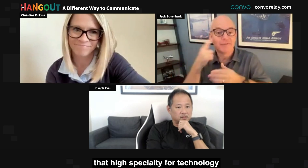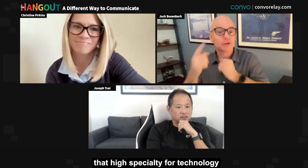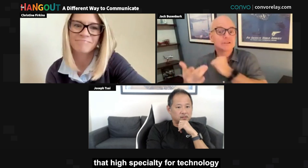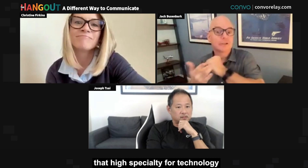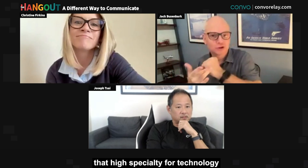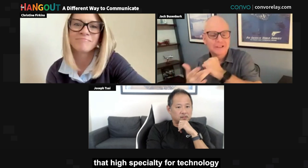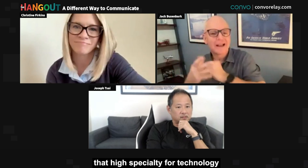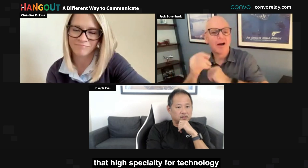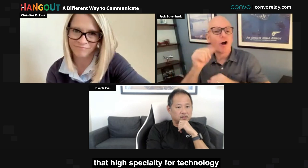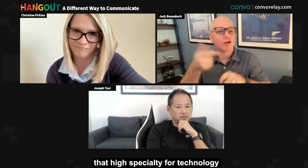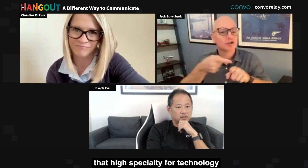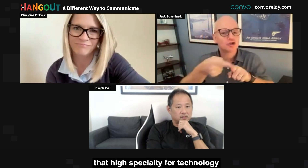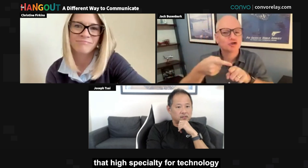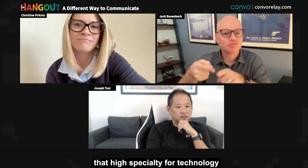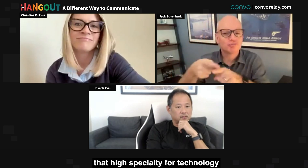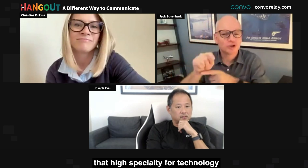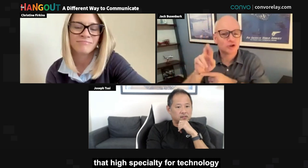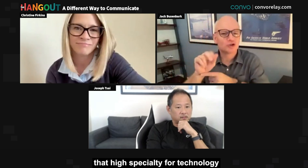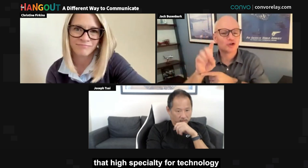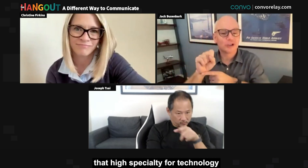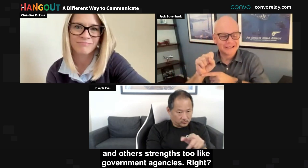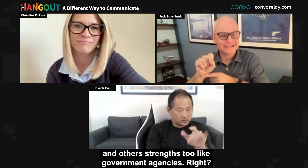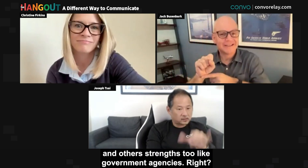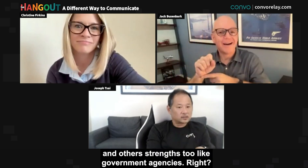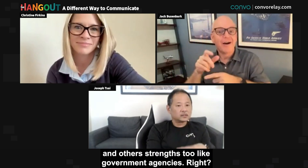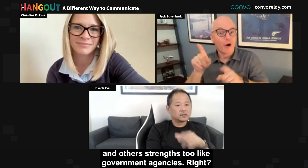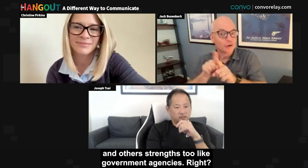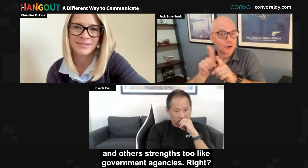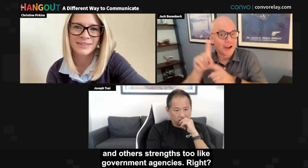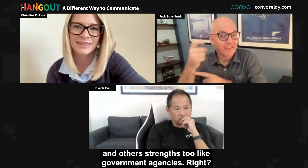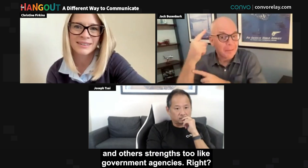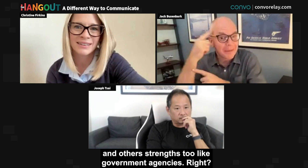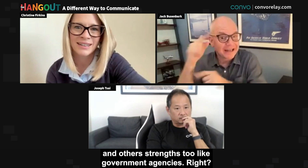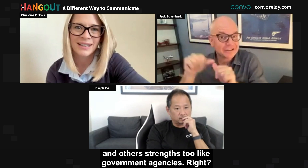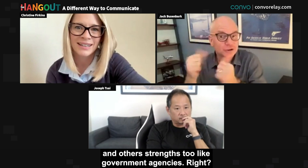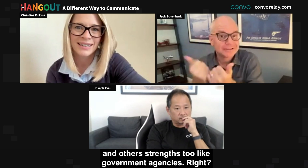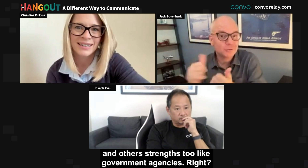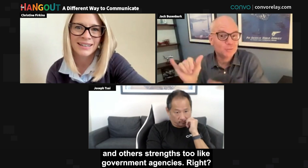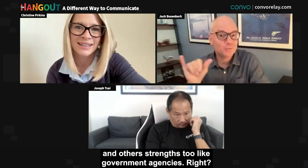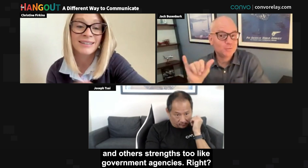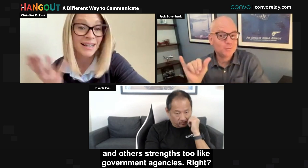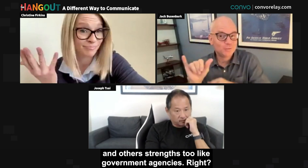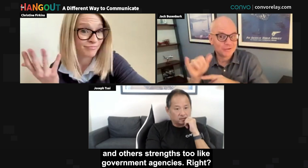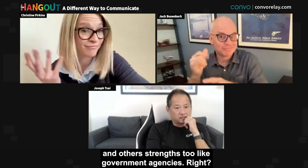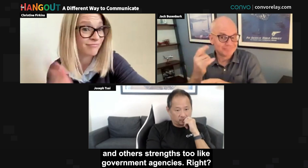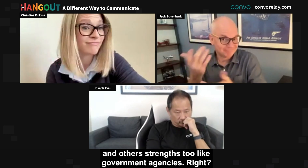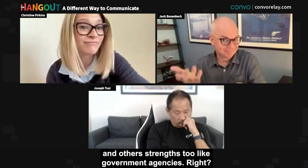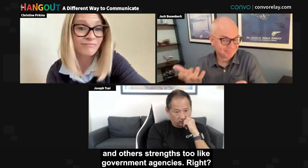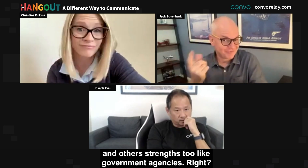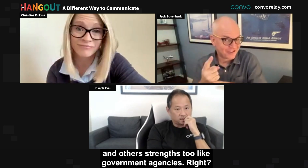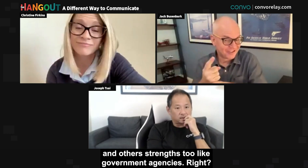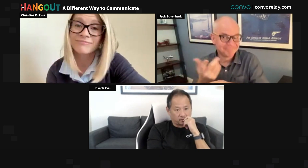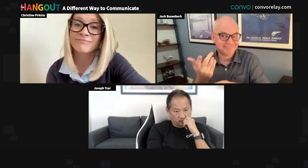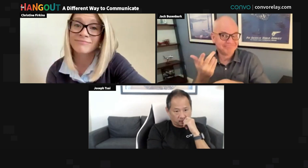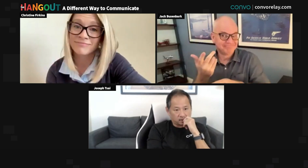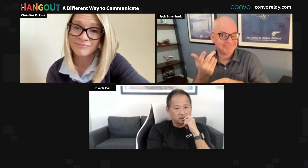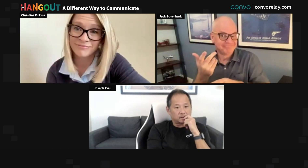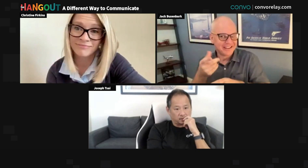high specialty for technology, and other strains too, like government agencies, Ah,